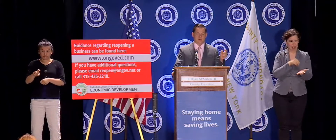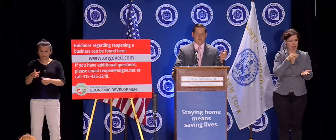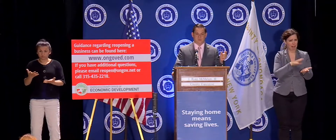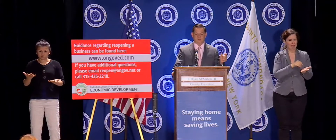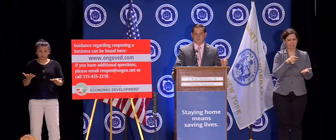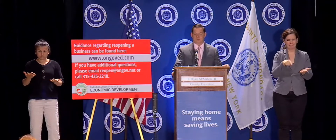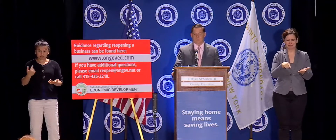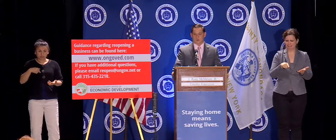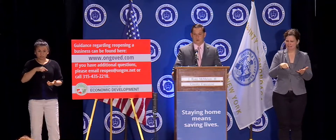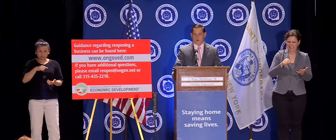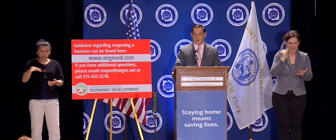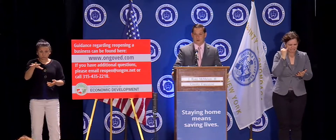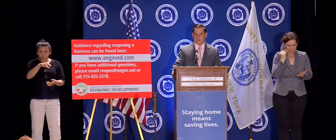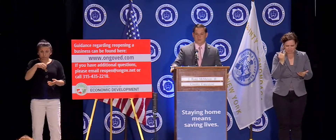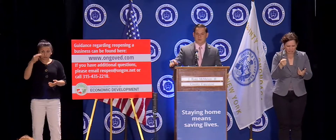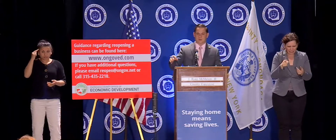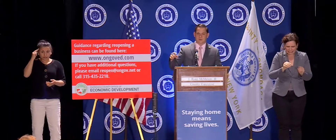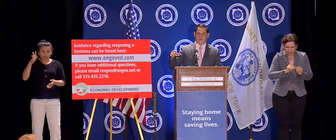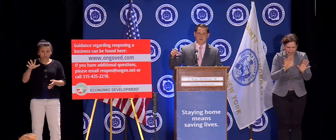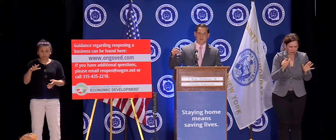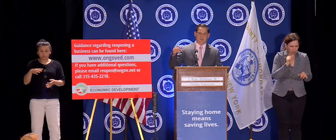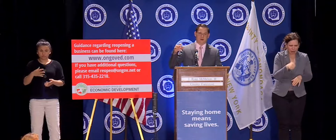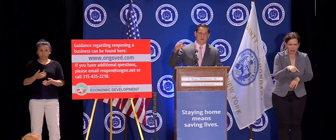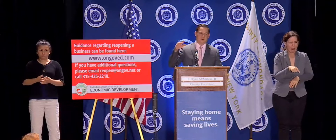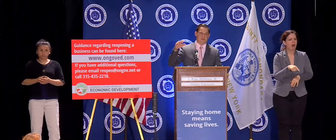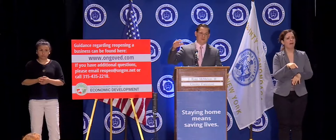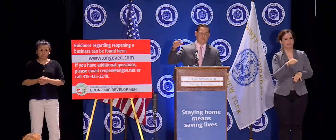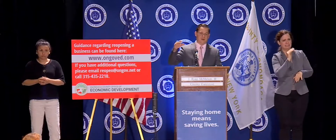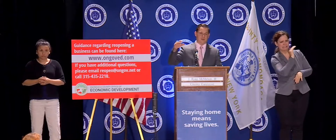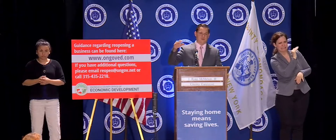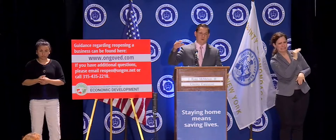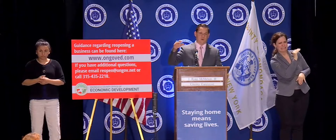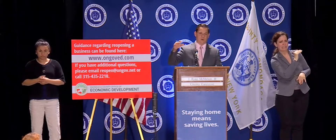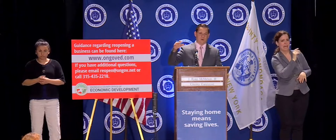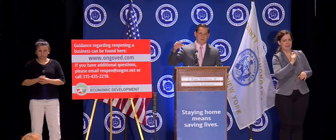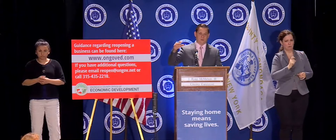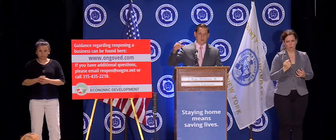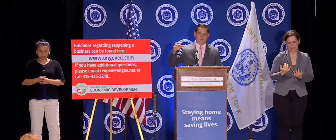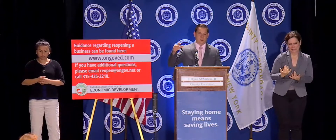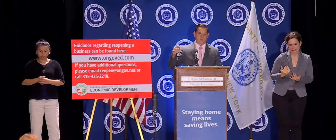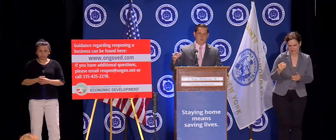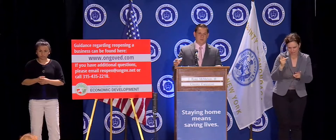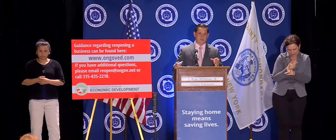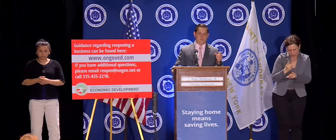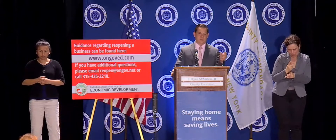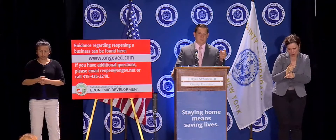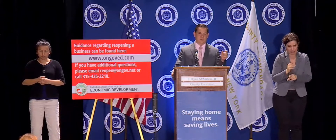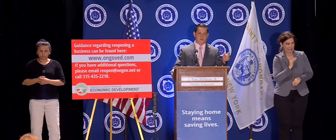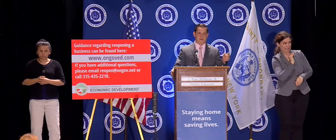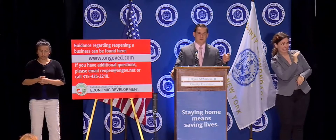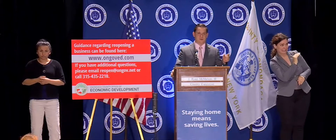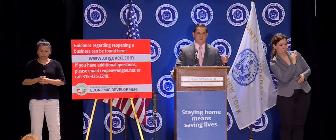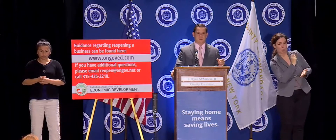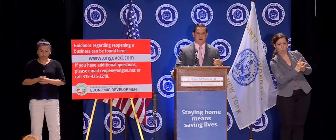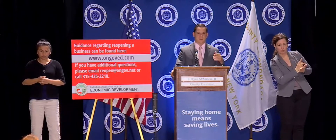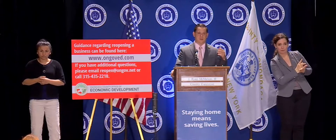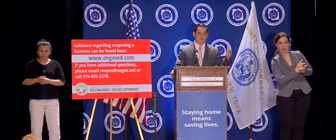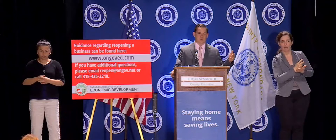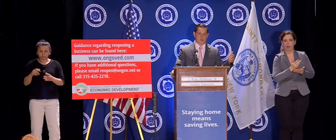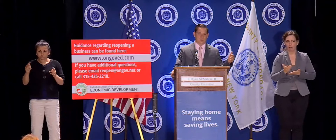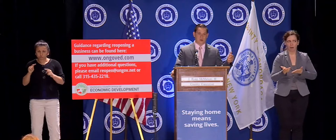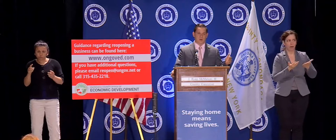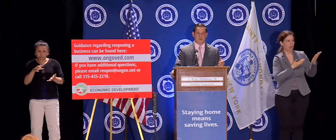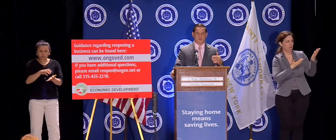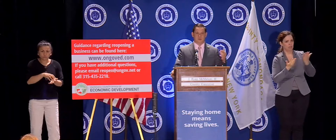very clear, or part of it could be phase 4 for the most part, but maybe a piece of that business could